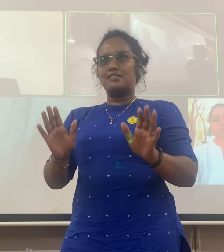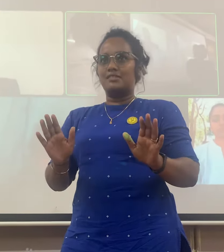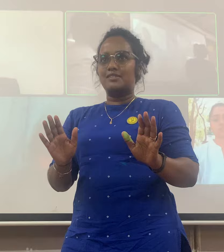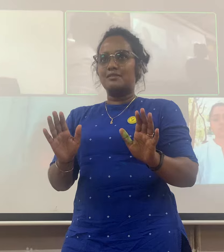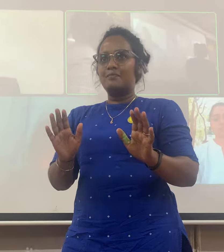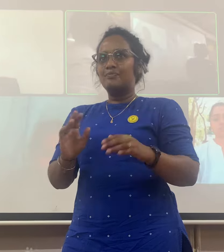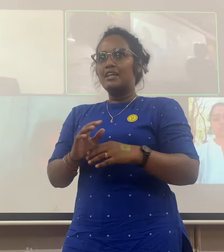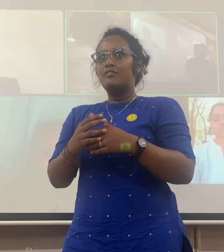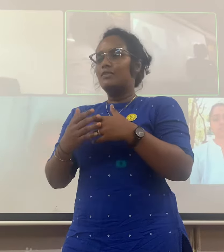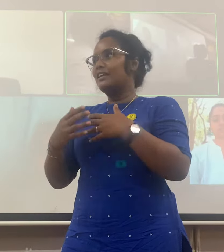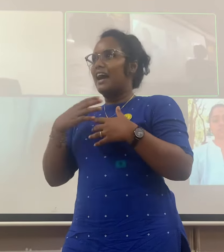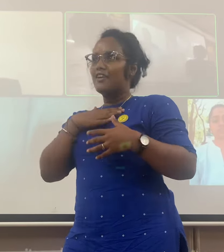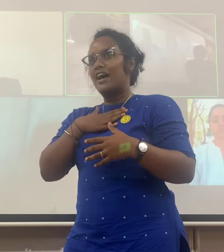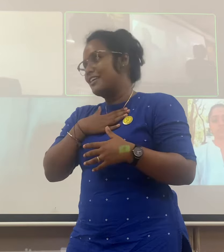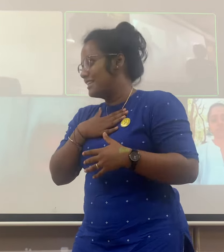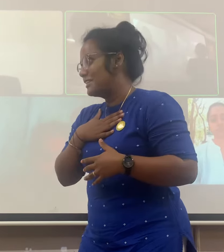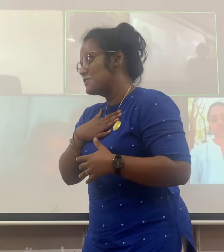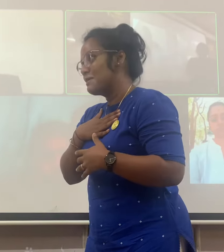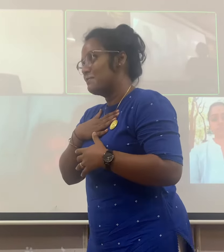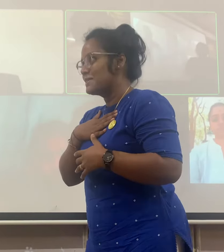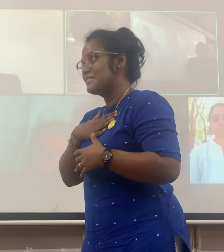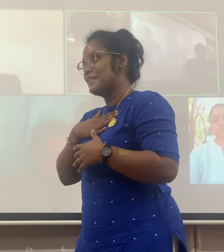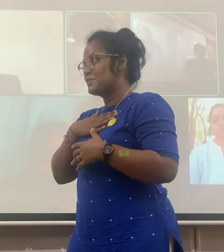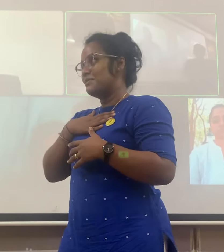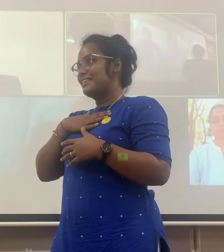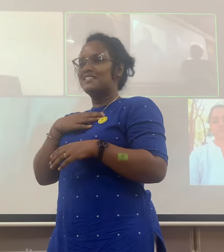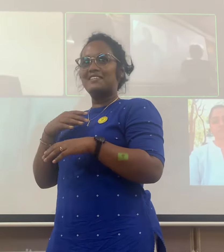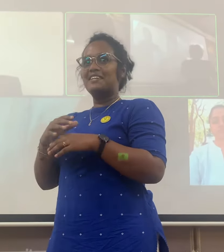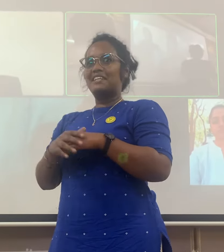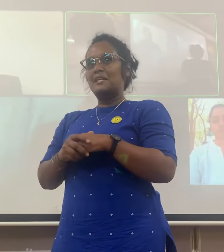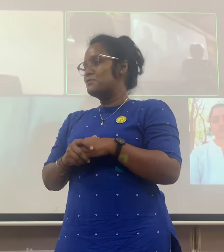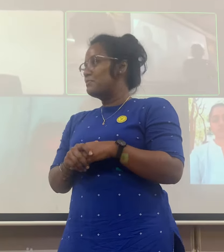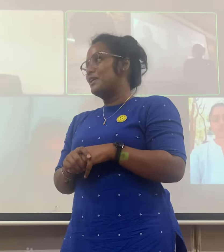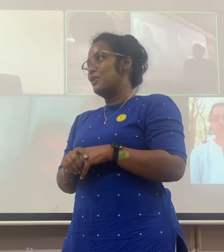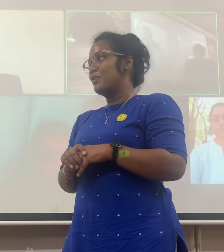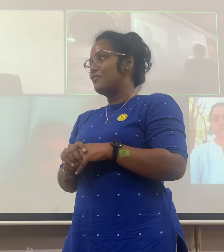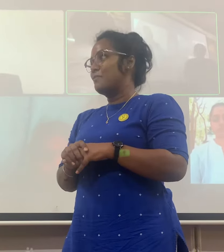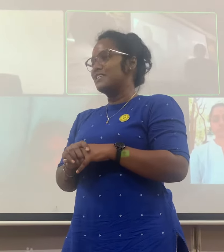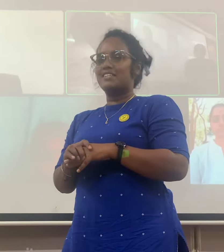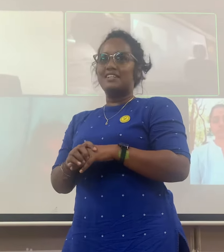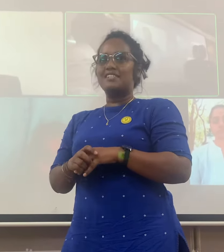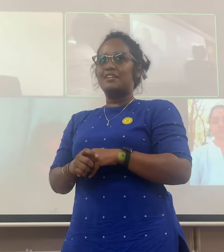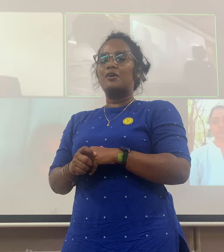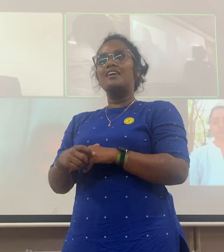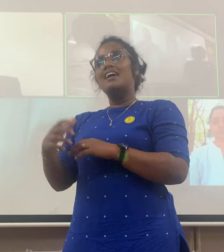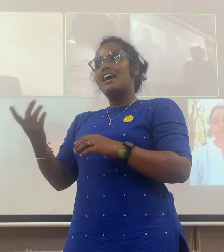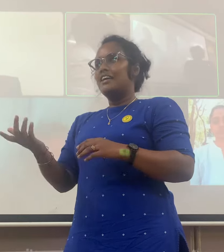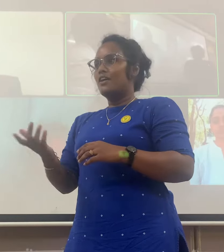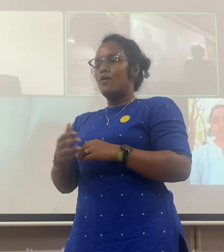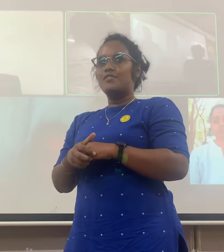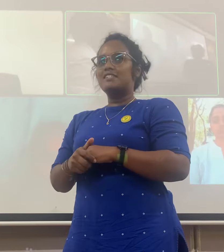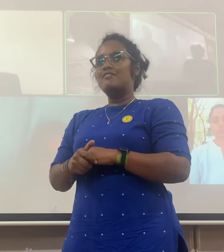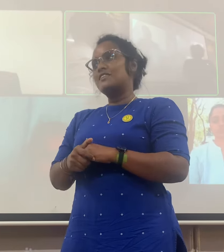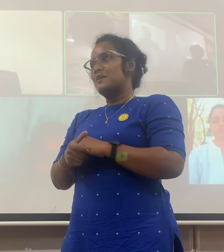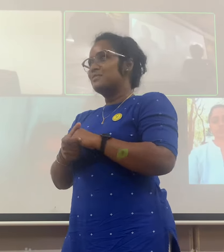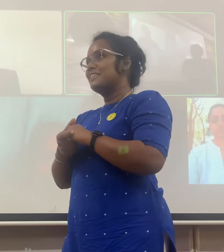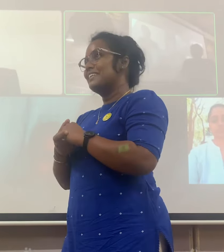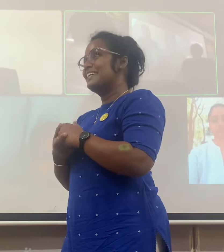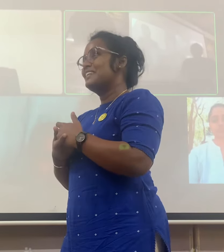results. That is my personal experience, sir. It helps me a lot for my studies and all. And obviously for subject related, there